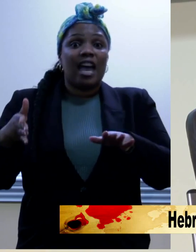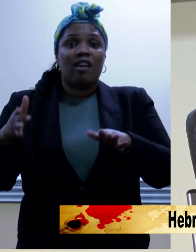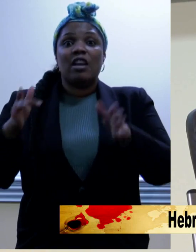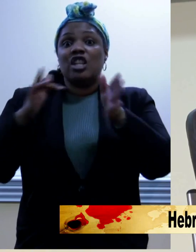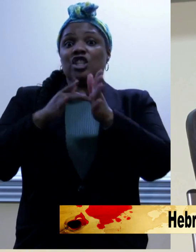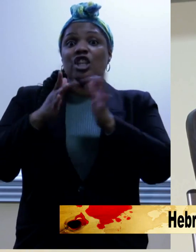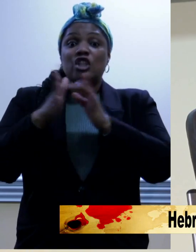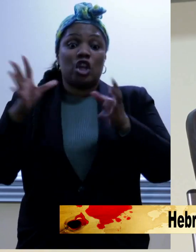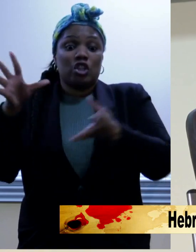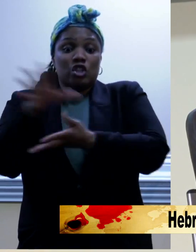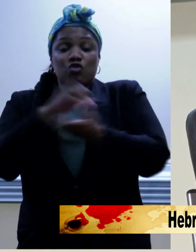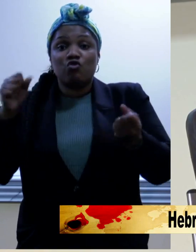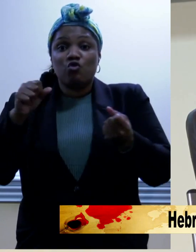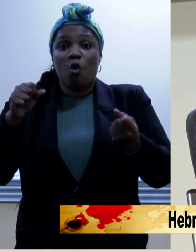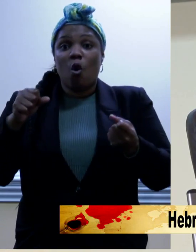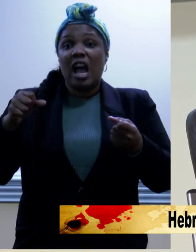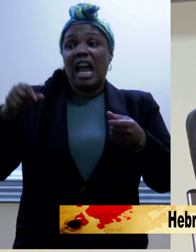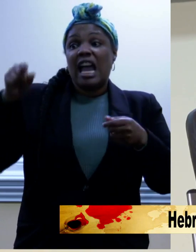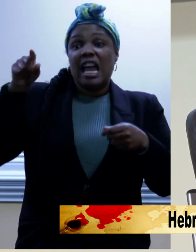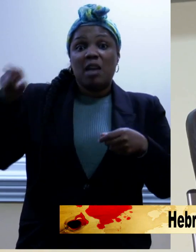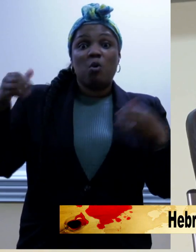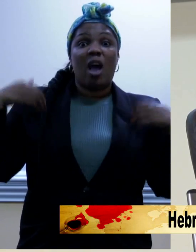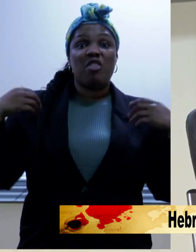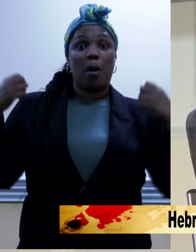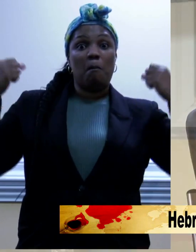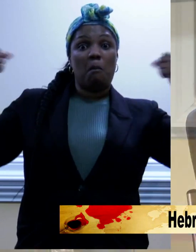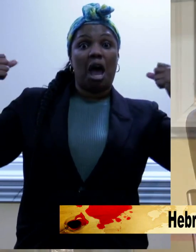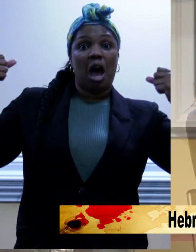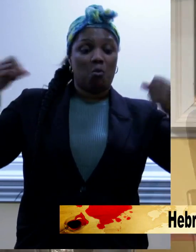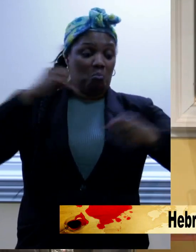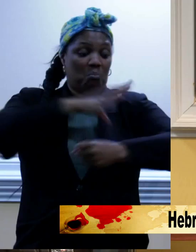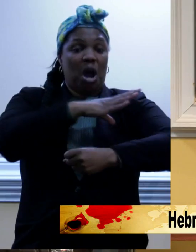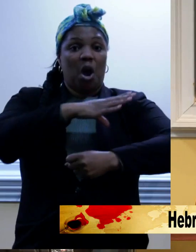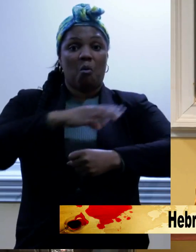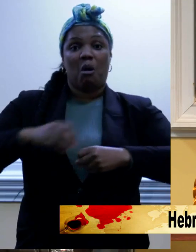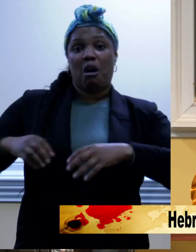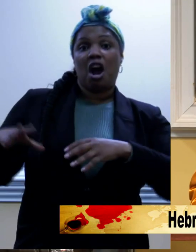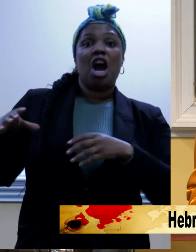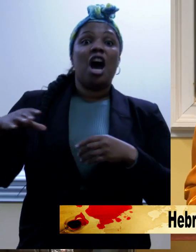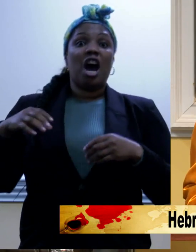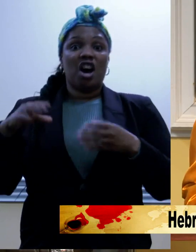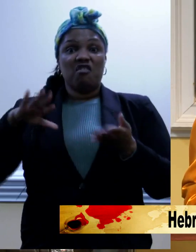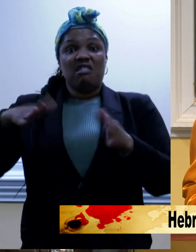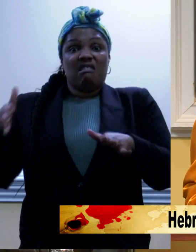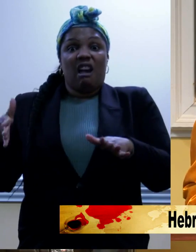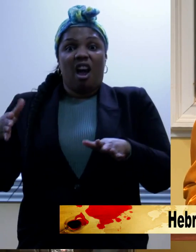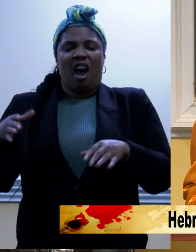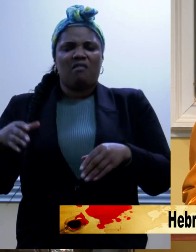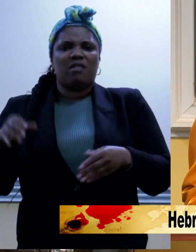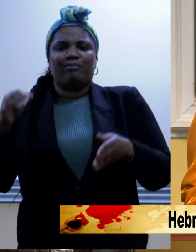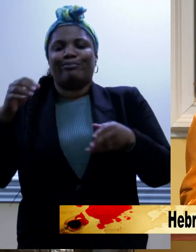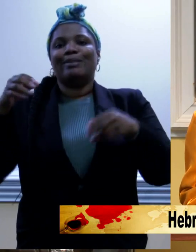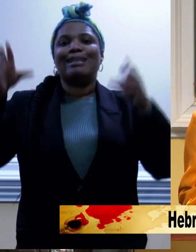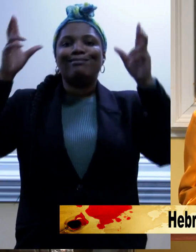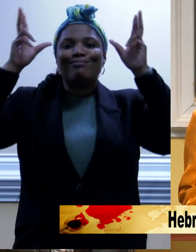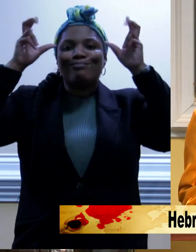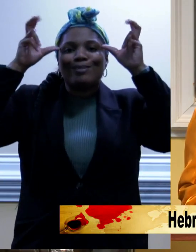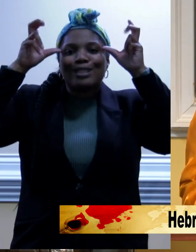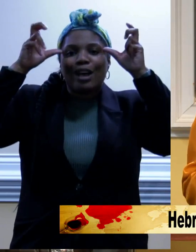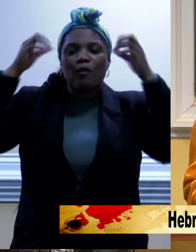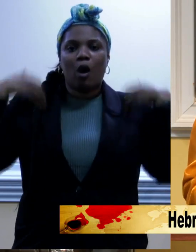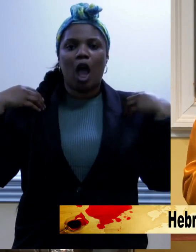death, uh-huh, that is the devil. Now he had the power, so he had to die to reverse this eternal death sentence